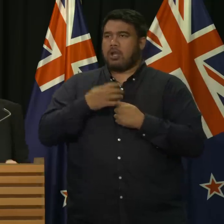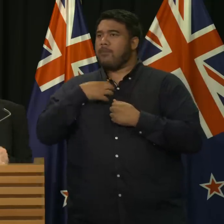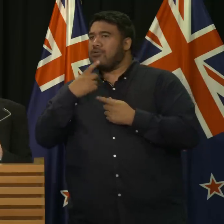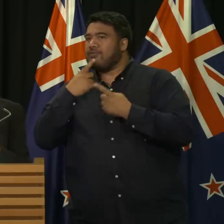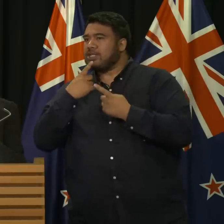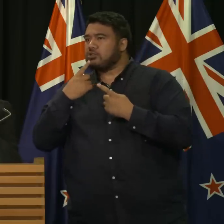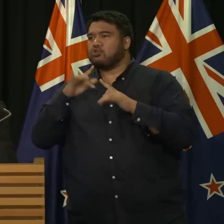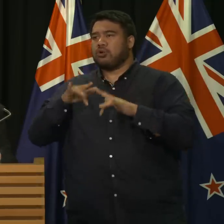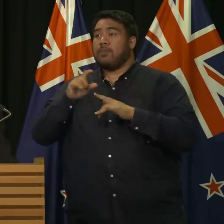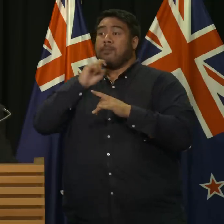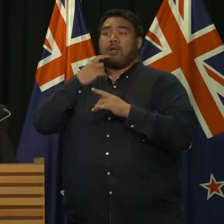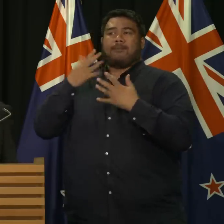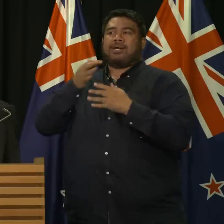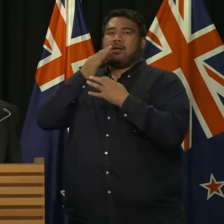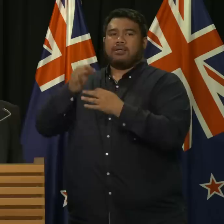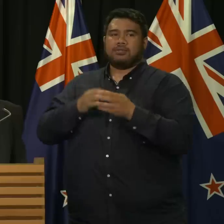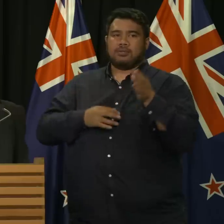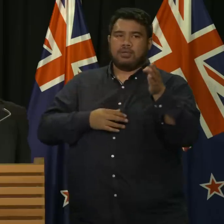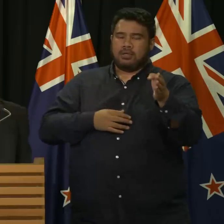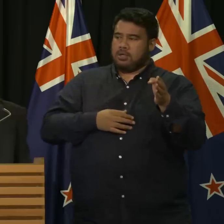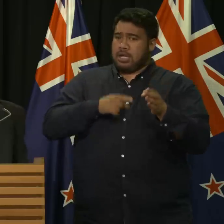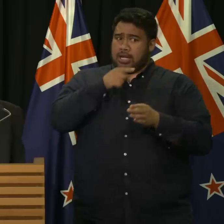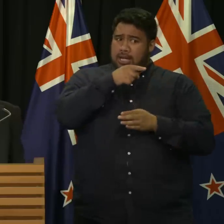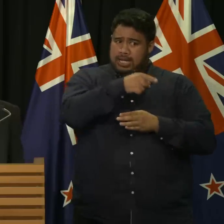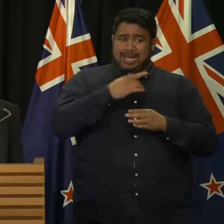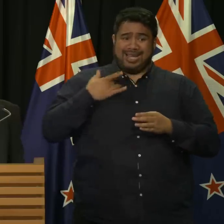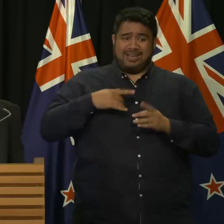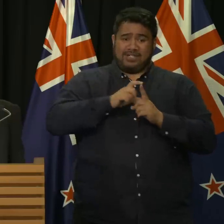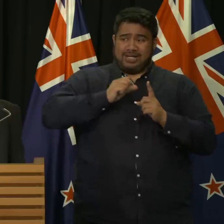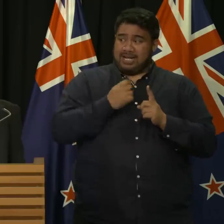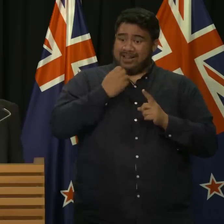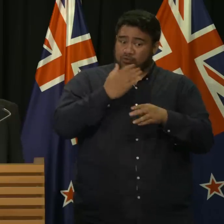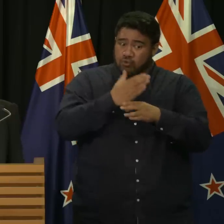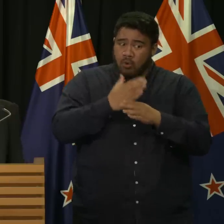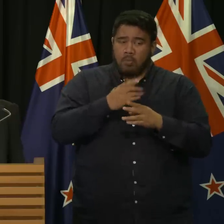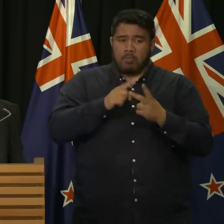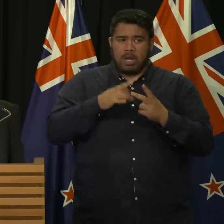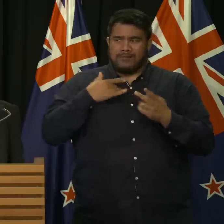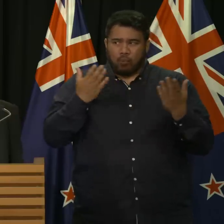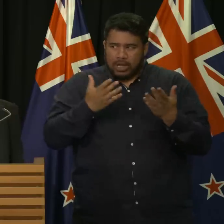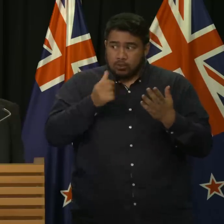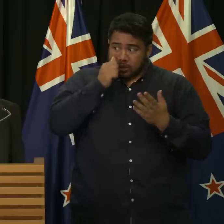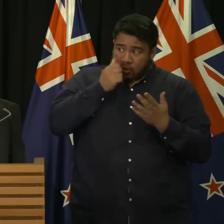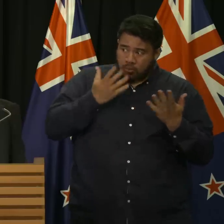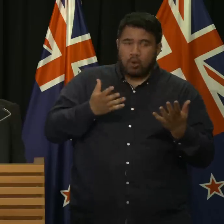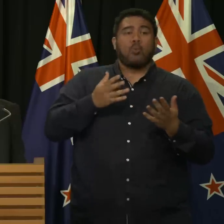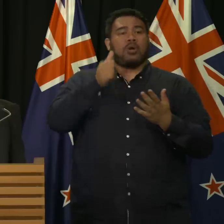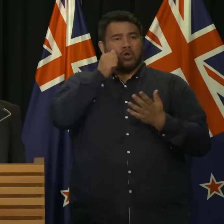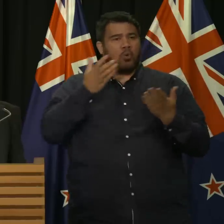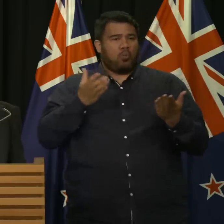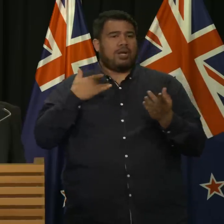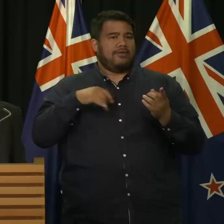I have asked. Was he employed in Dunedin? Do we have any details of where he was living down there? We do have details of where he is